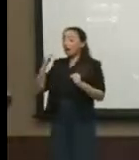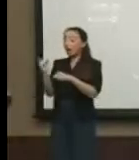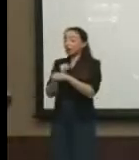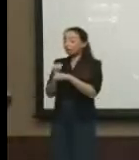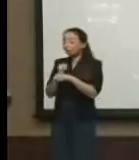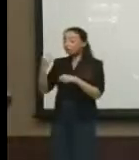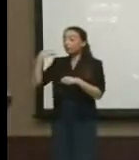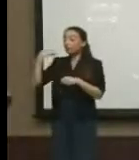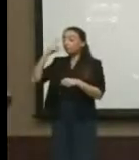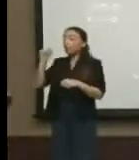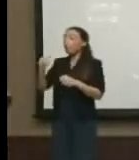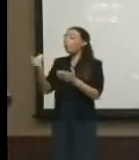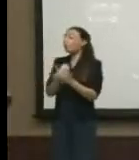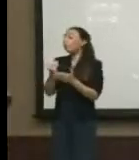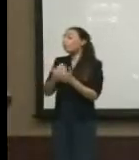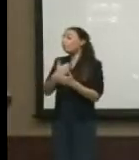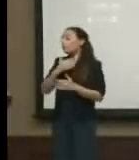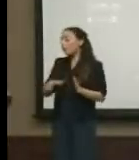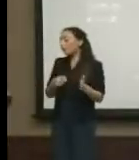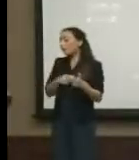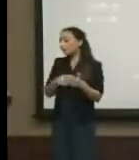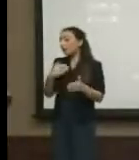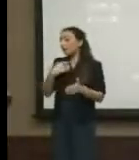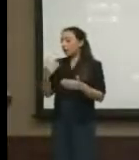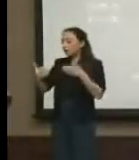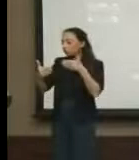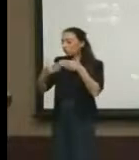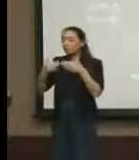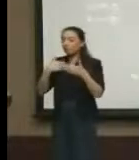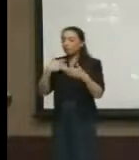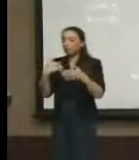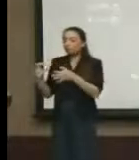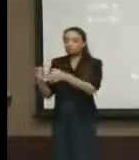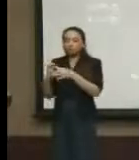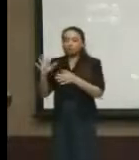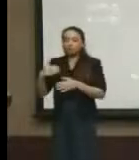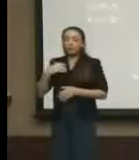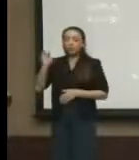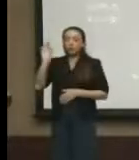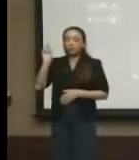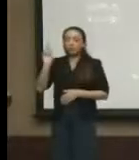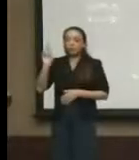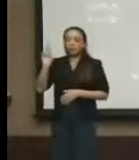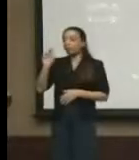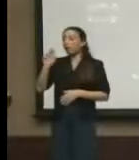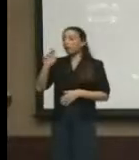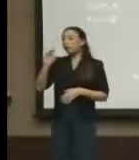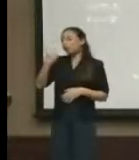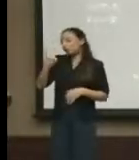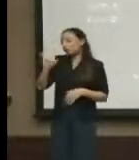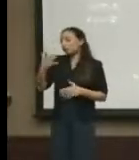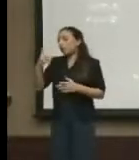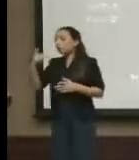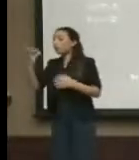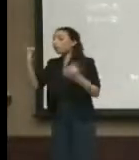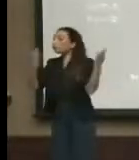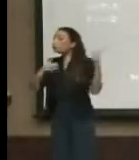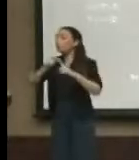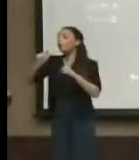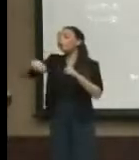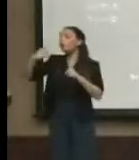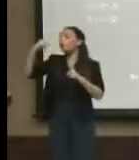we are working very closely. I have one. I'm hoping that by the end of 2022, I'll have 6 of such programs running across 6 different